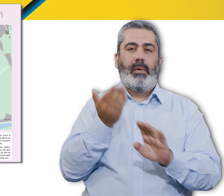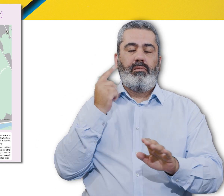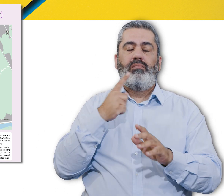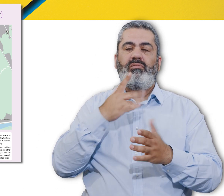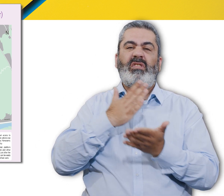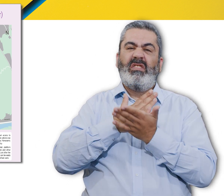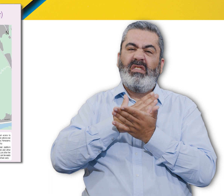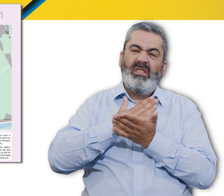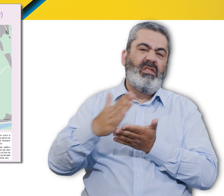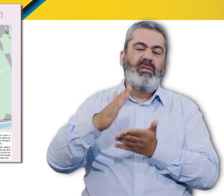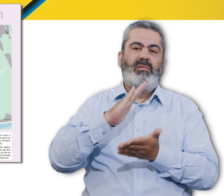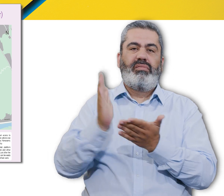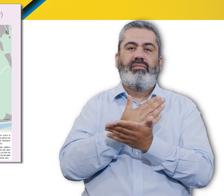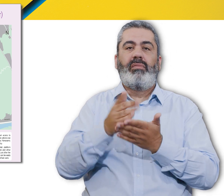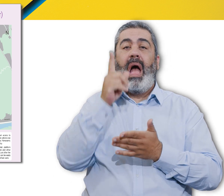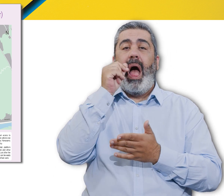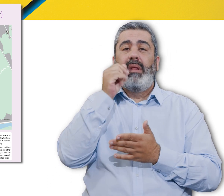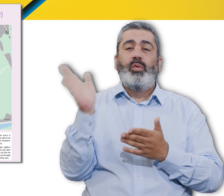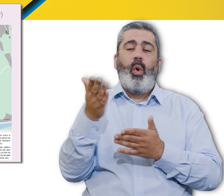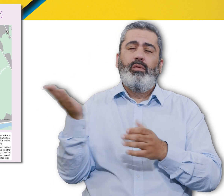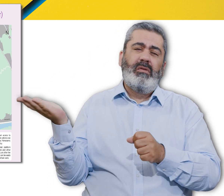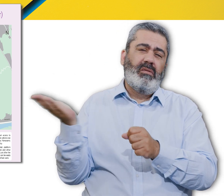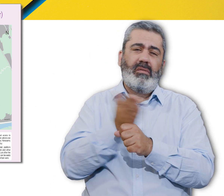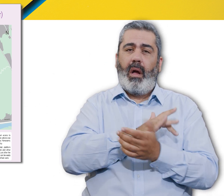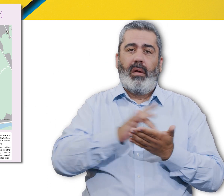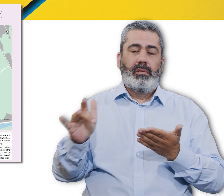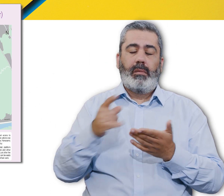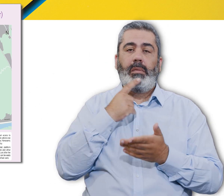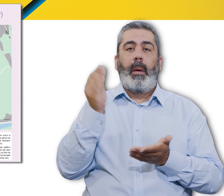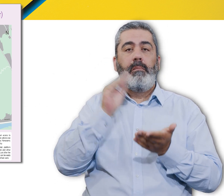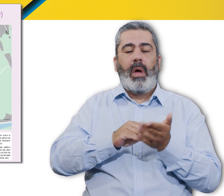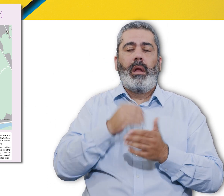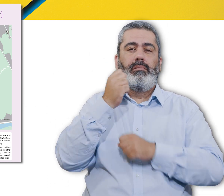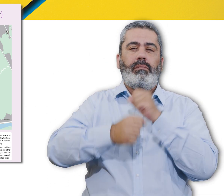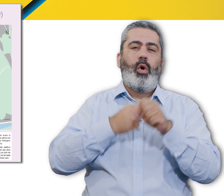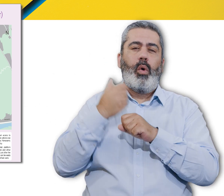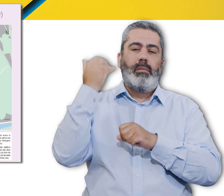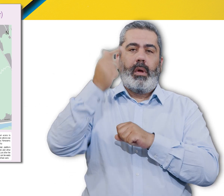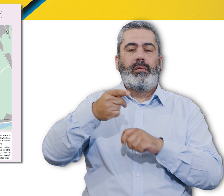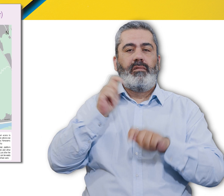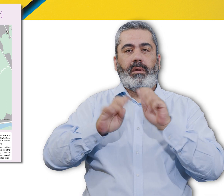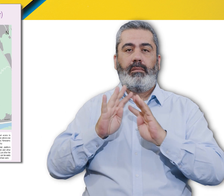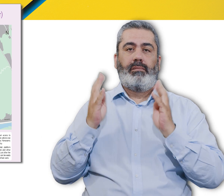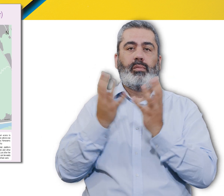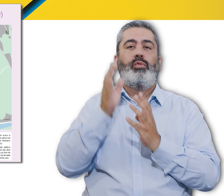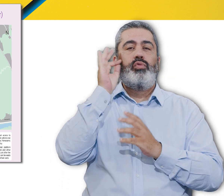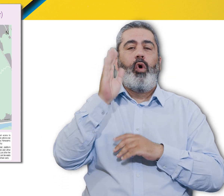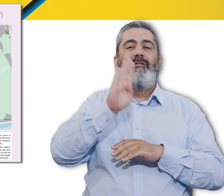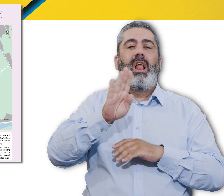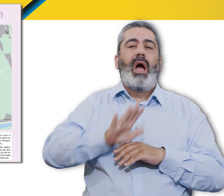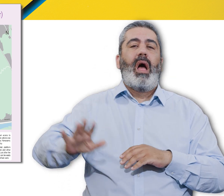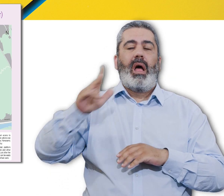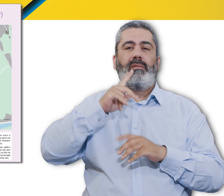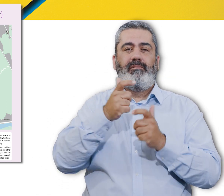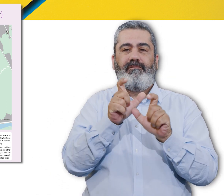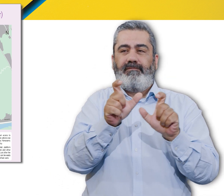the whole valley. The fortress fell to the Romans in 200 BC, who razed the fortress and killed the male population. They rebuilt